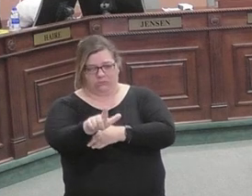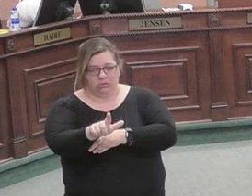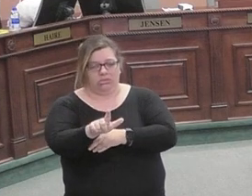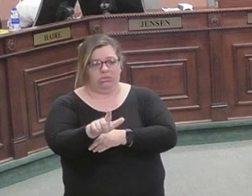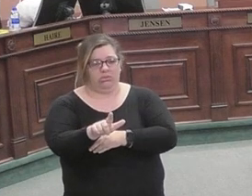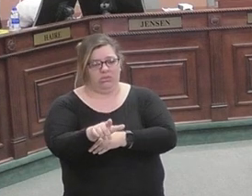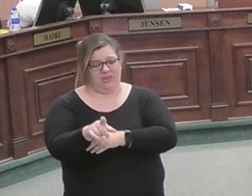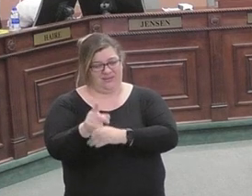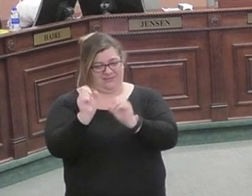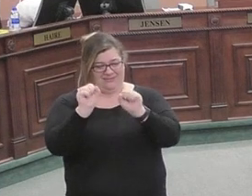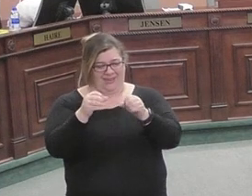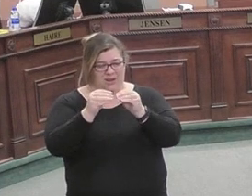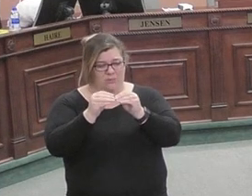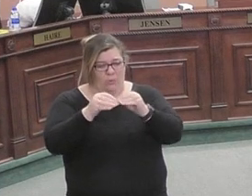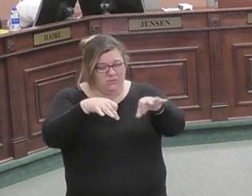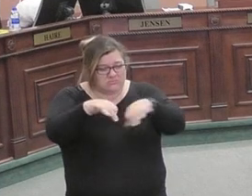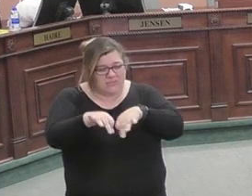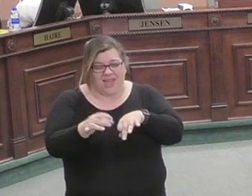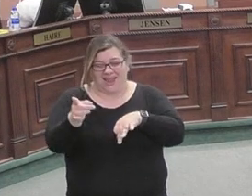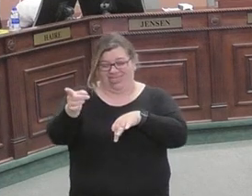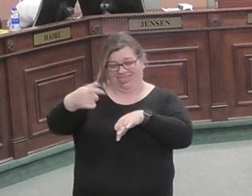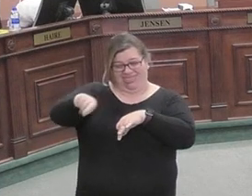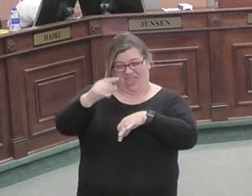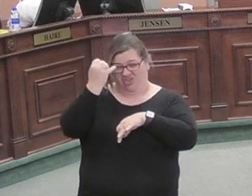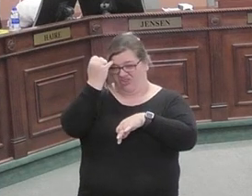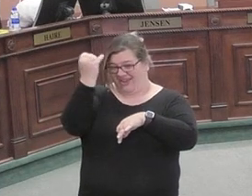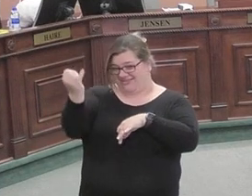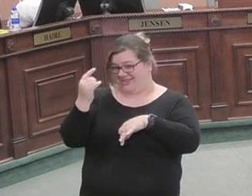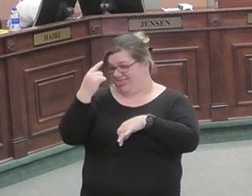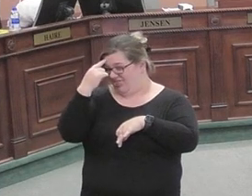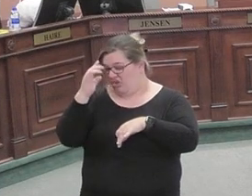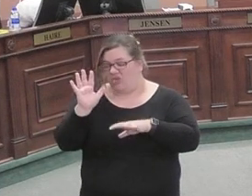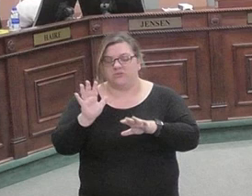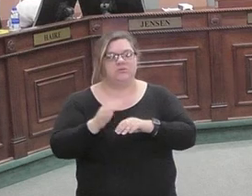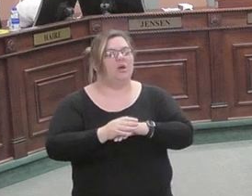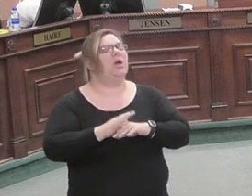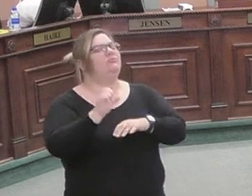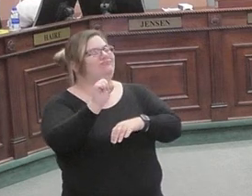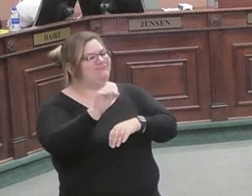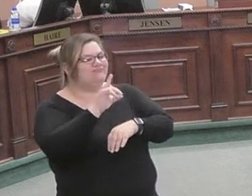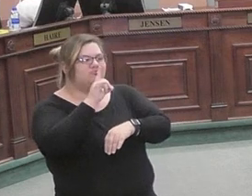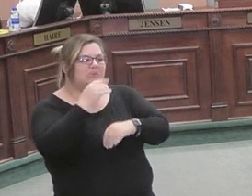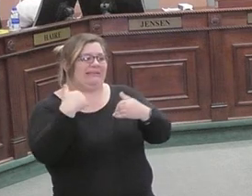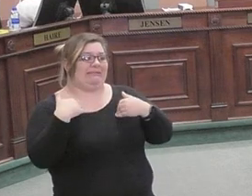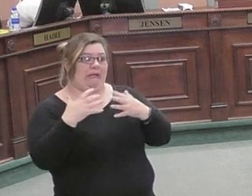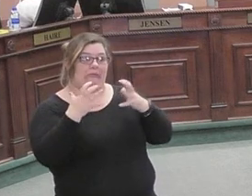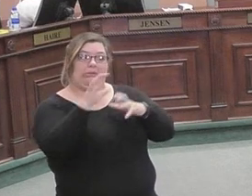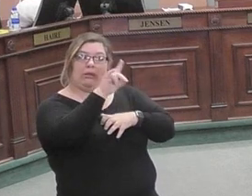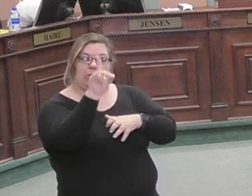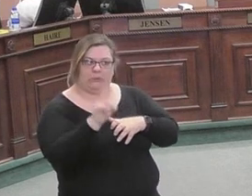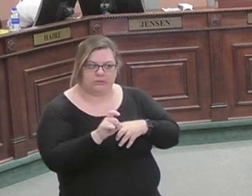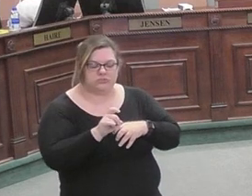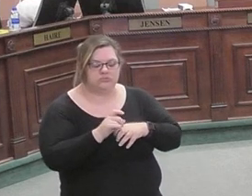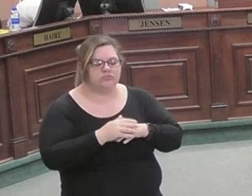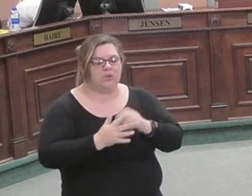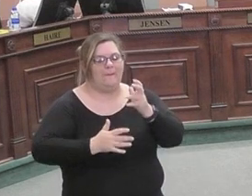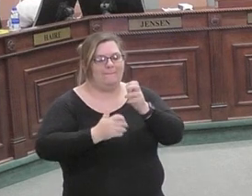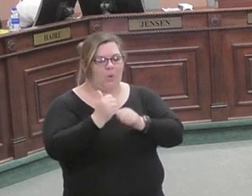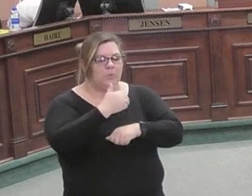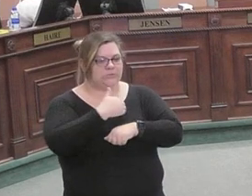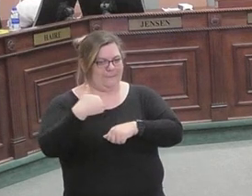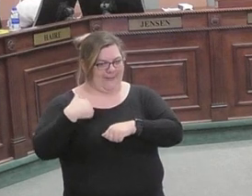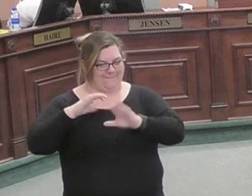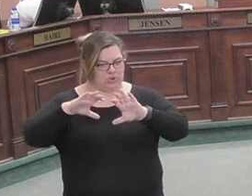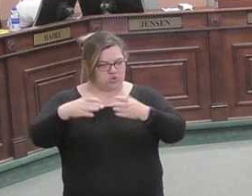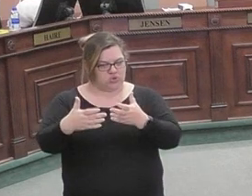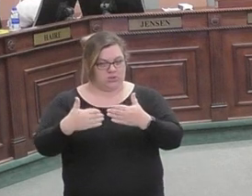it? So basically, they kind of had questions. You know, I talked to most of the members on council. We have a lot